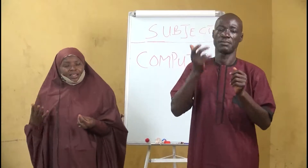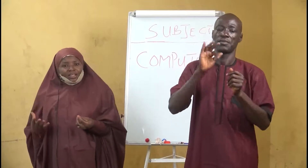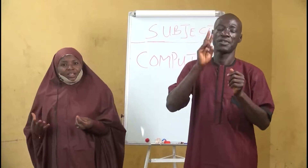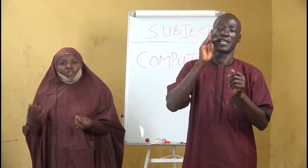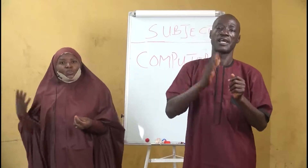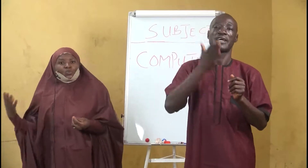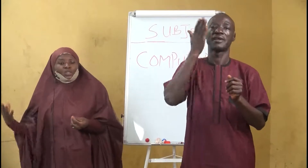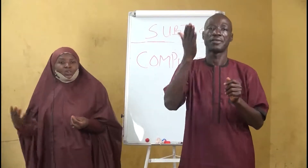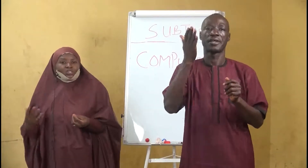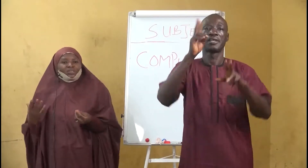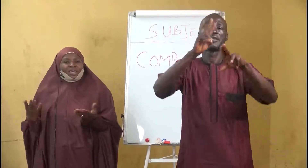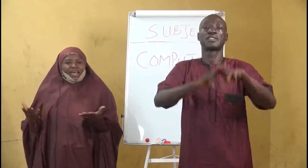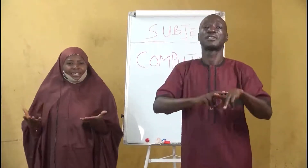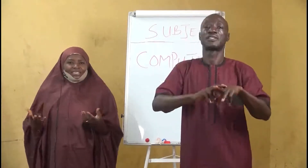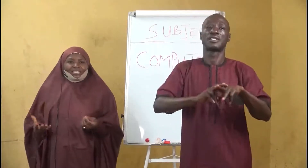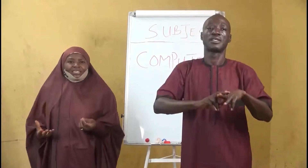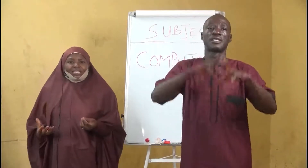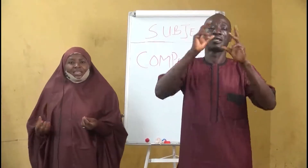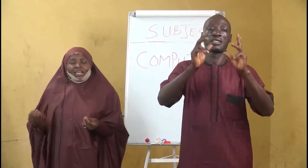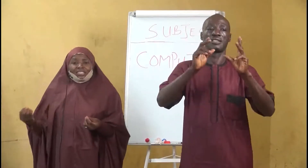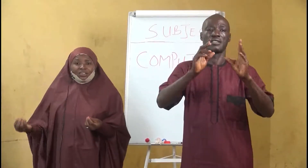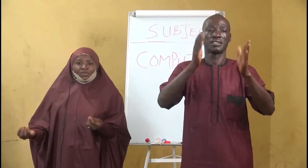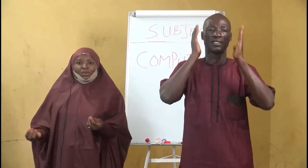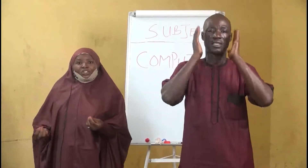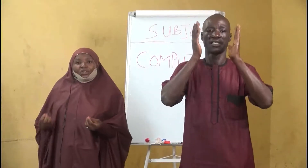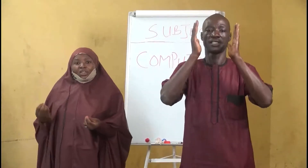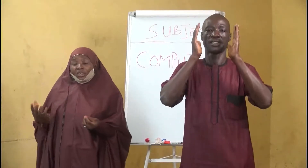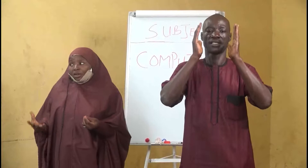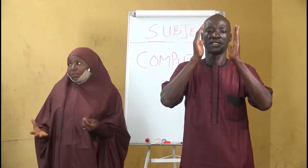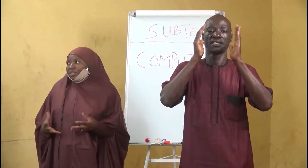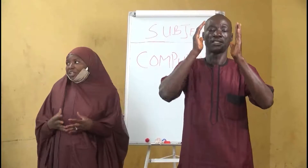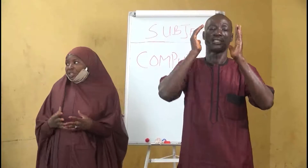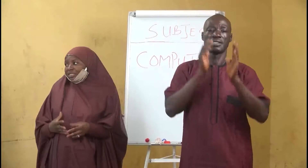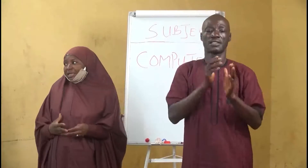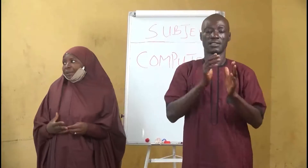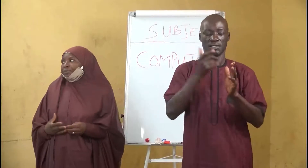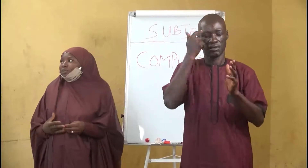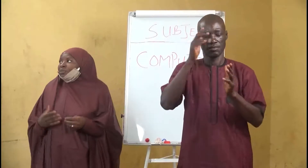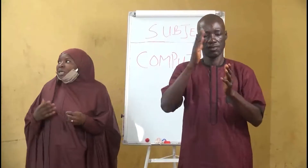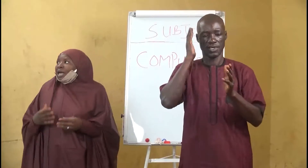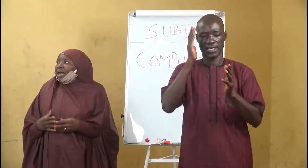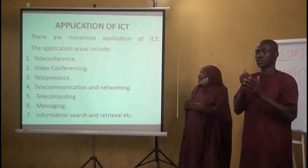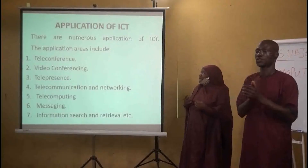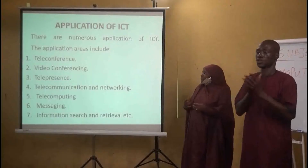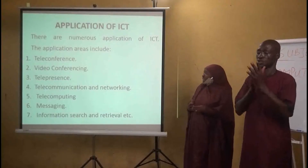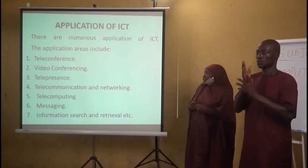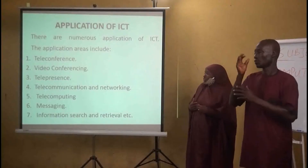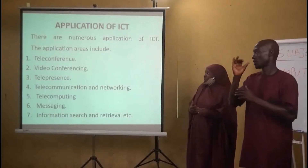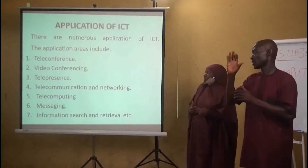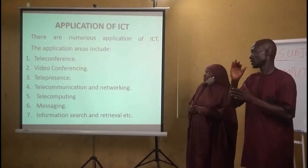learning through the use of the ICT, that's the information on the communication tech. And the application areas of